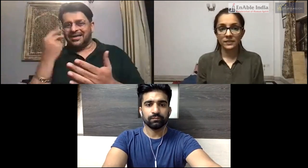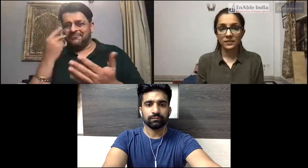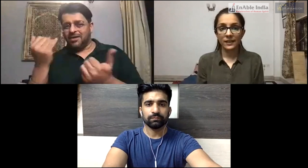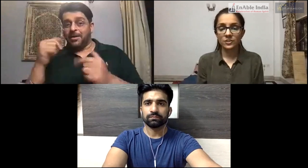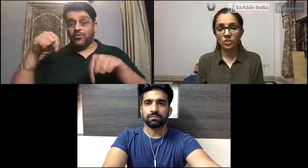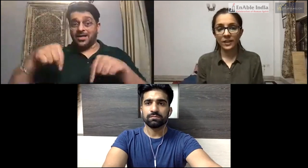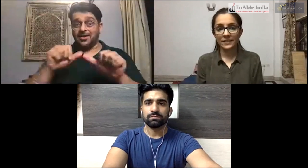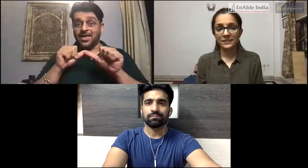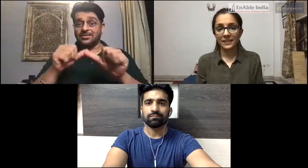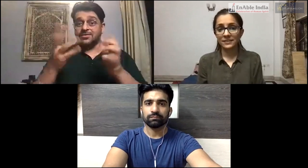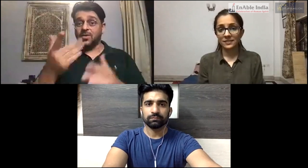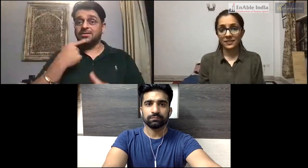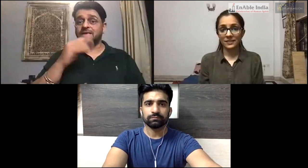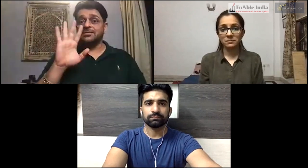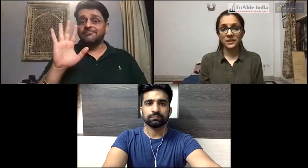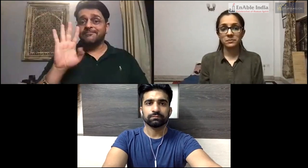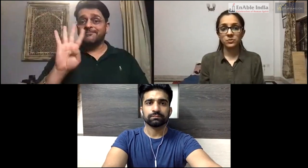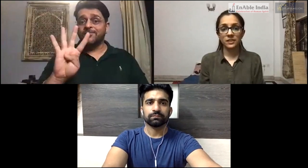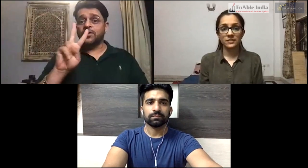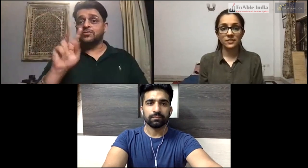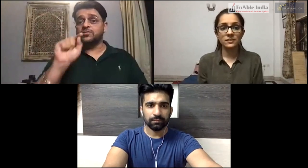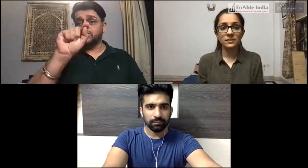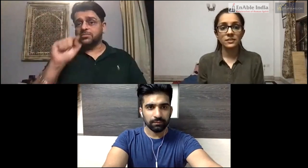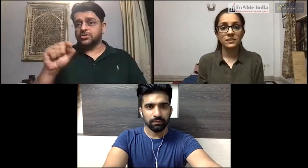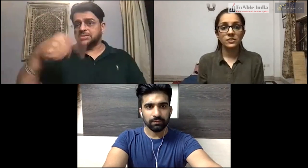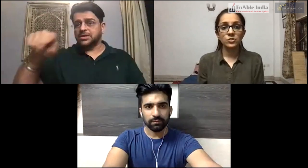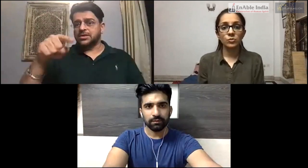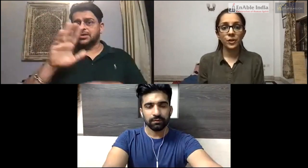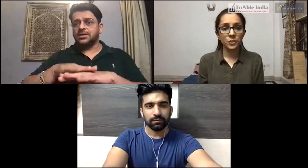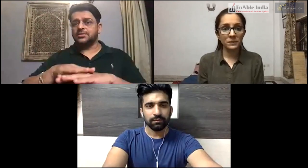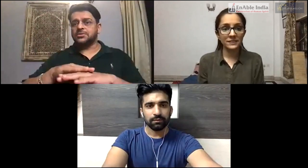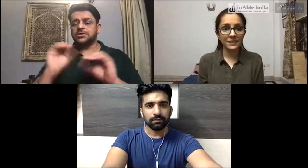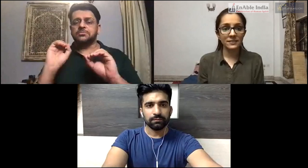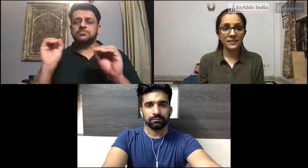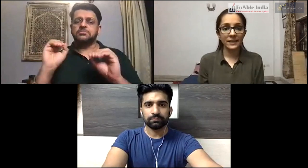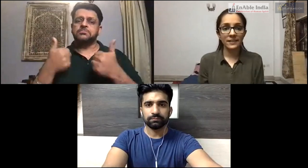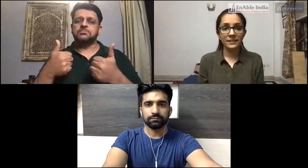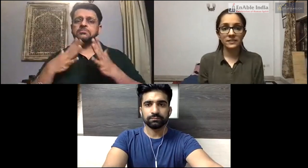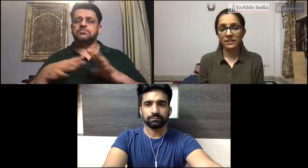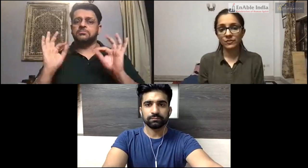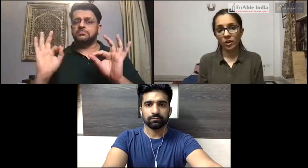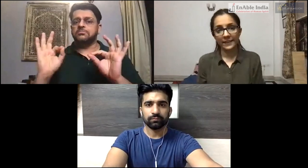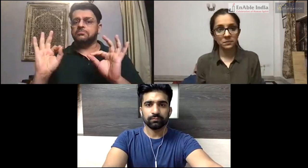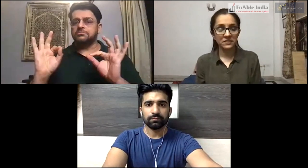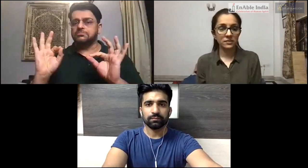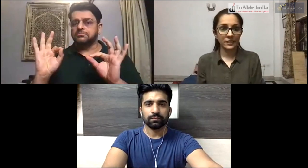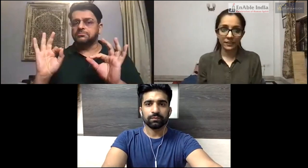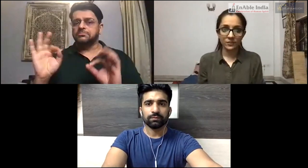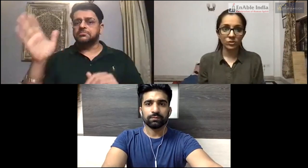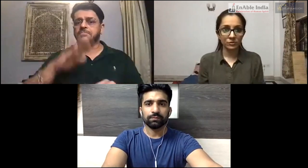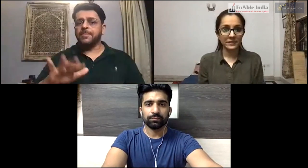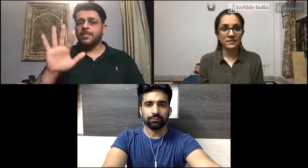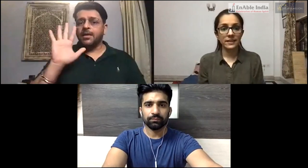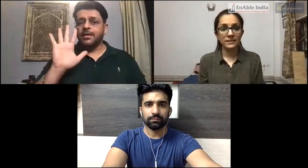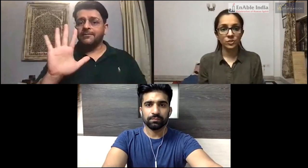Okay, I'll just try and sign it again. Maybe you can answer. So 42% said that they have not experienced any sort